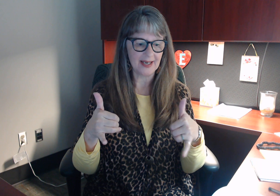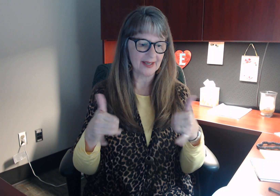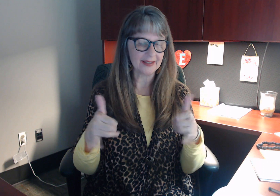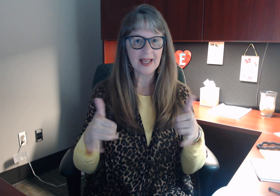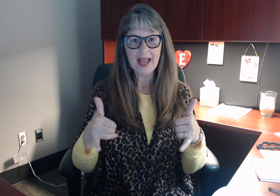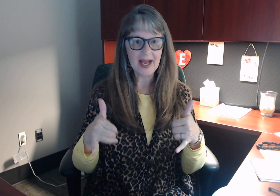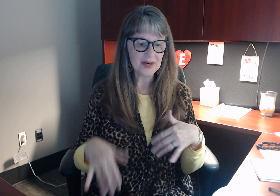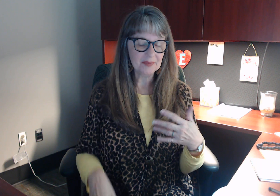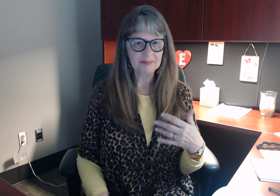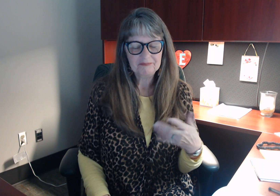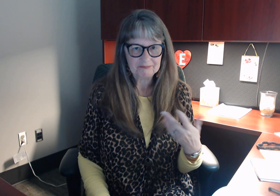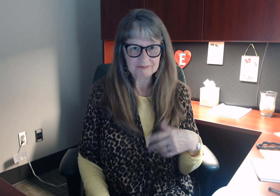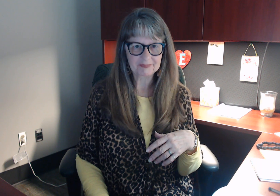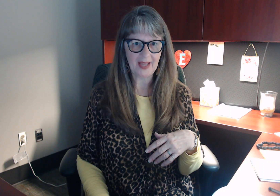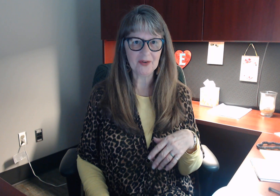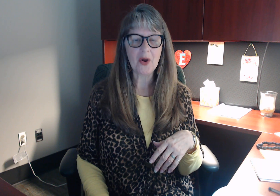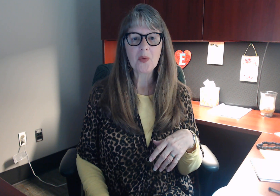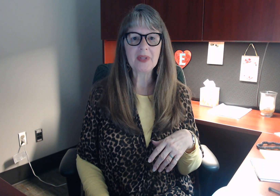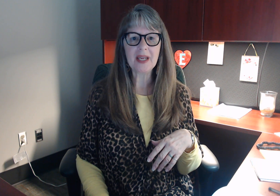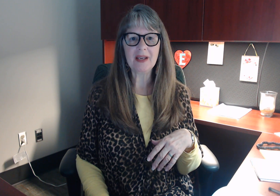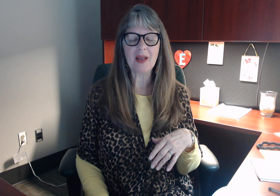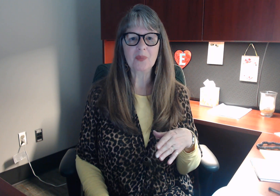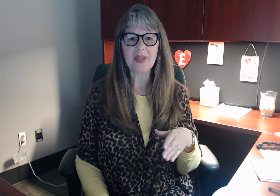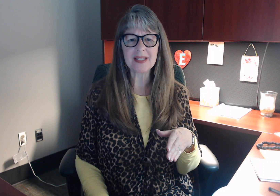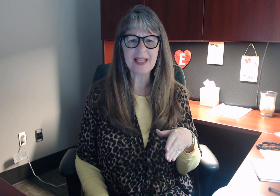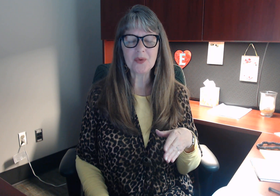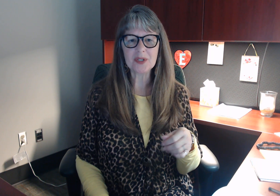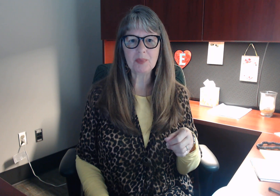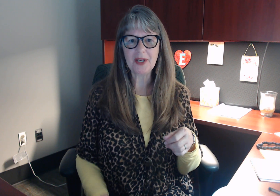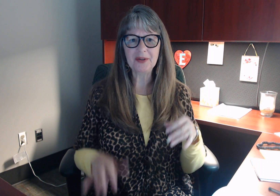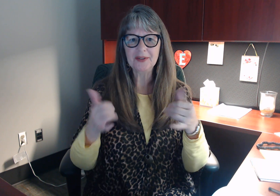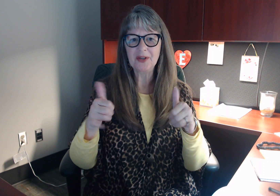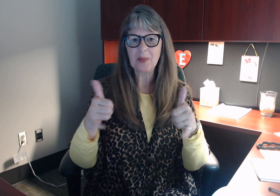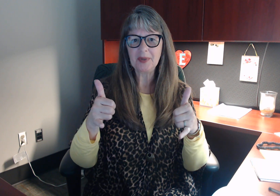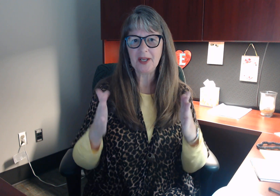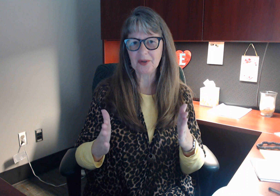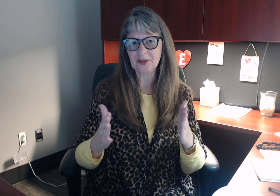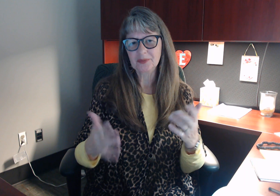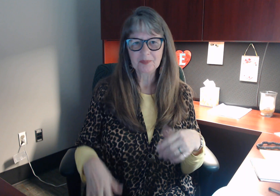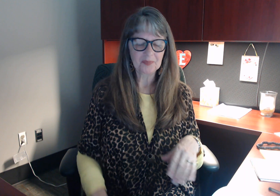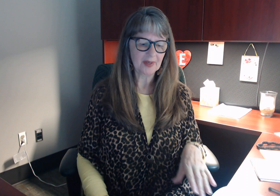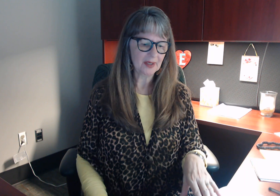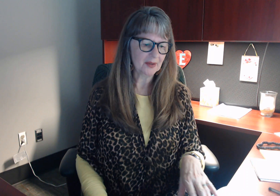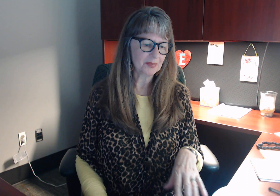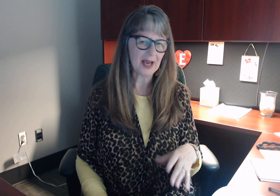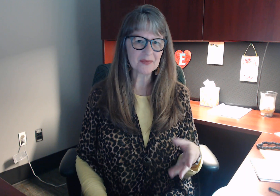it. I don't know when that slang was player, player, kind of a